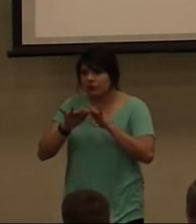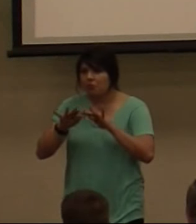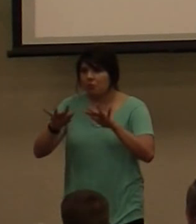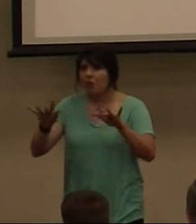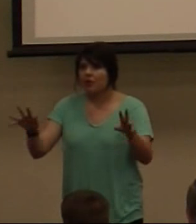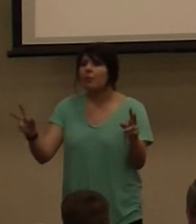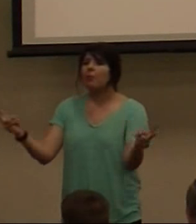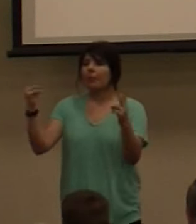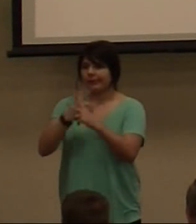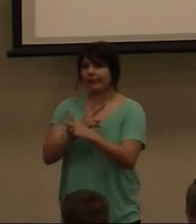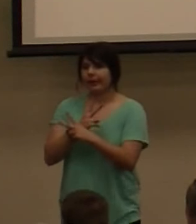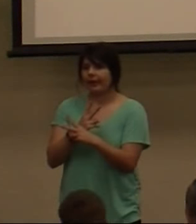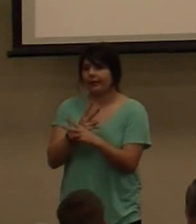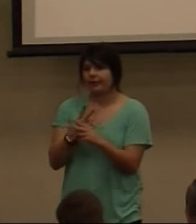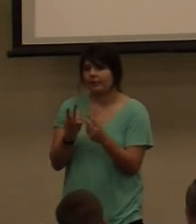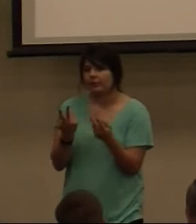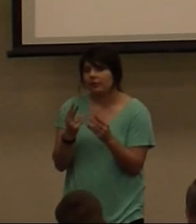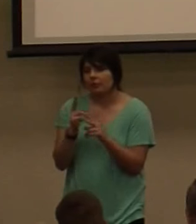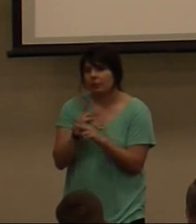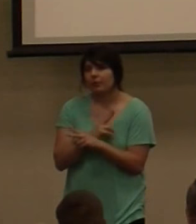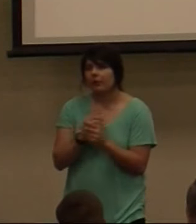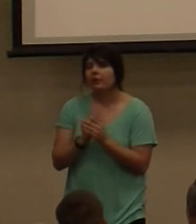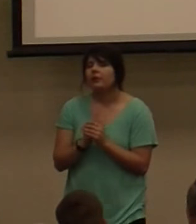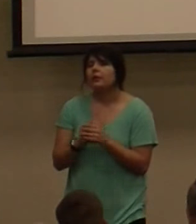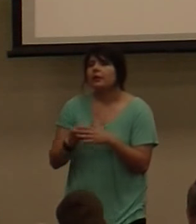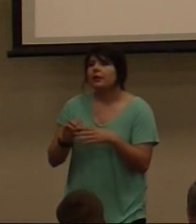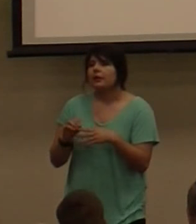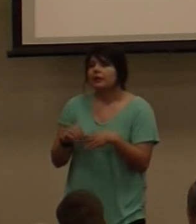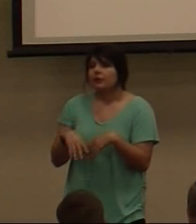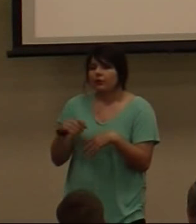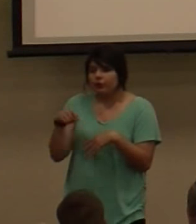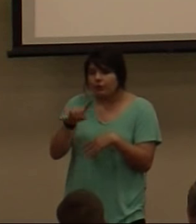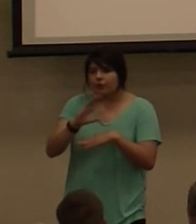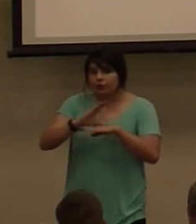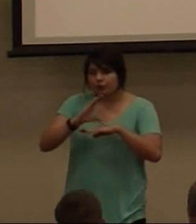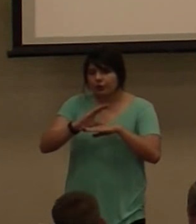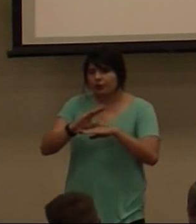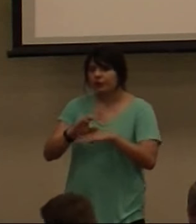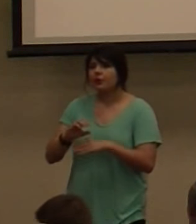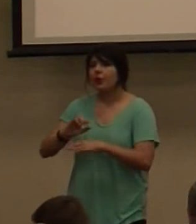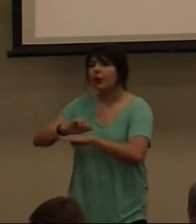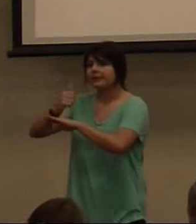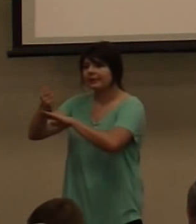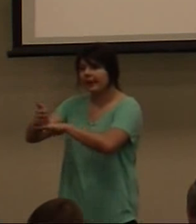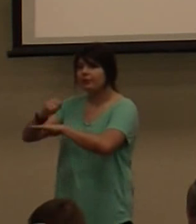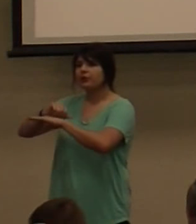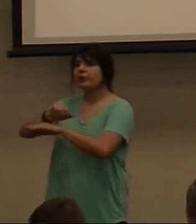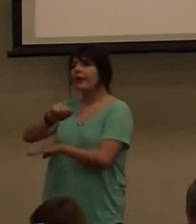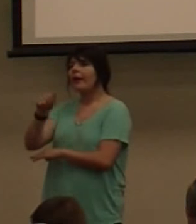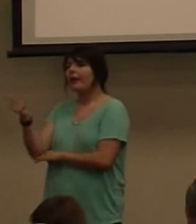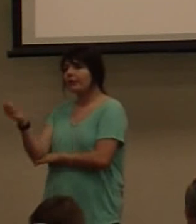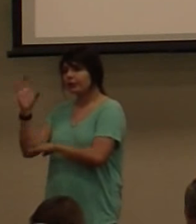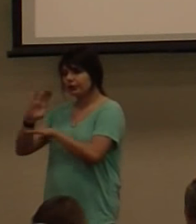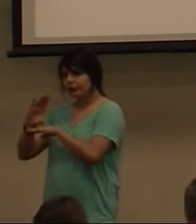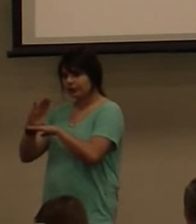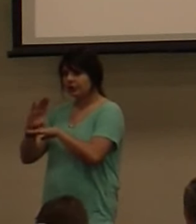new congregations being planted by the existing congregations, and that is good